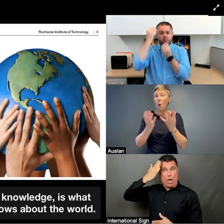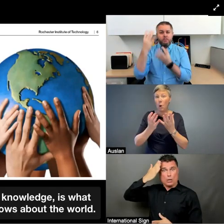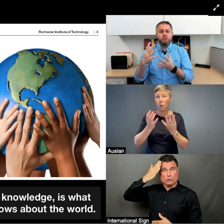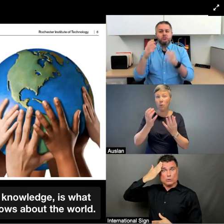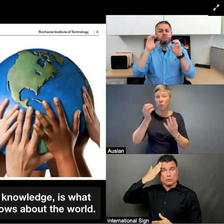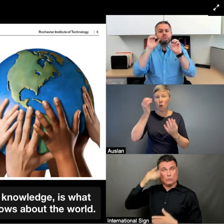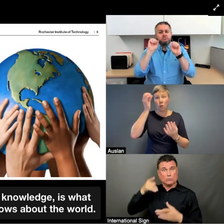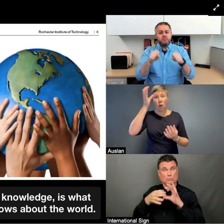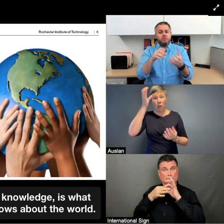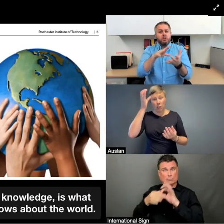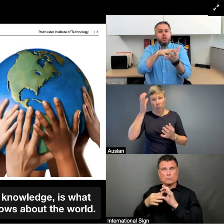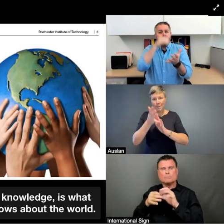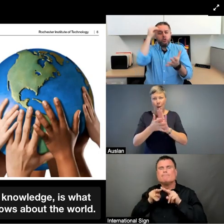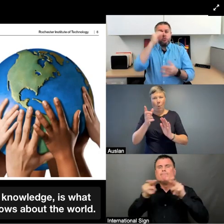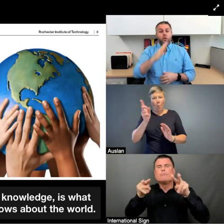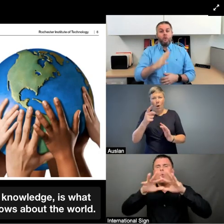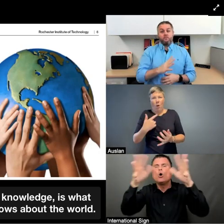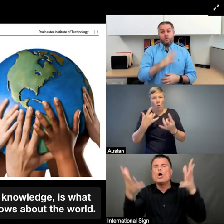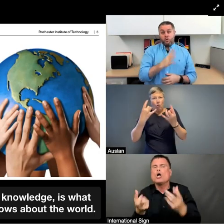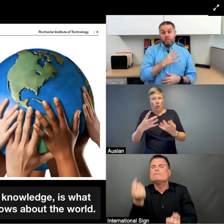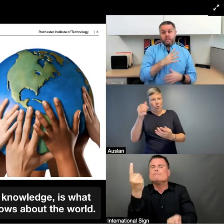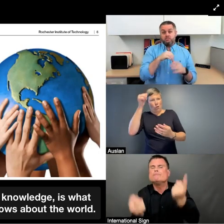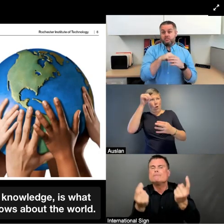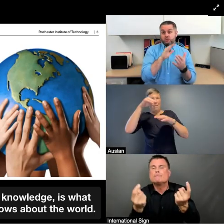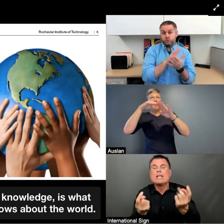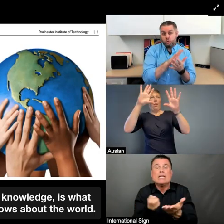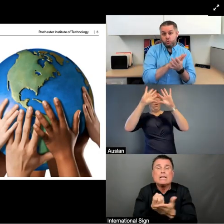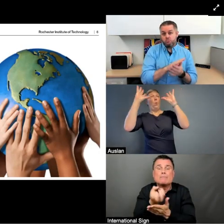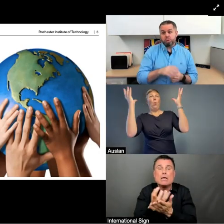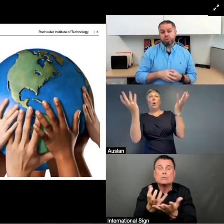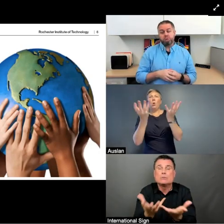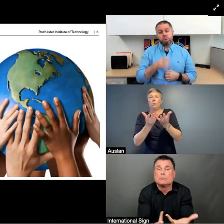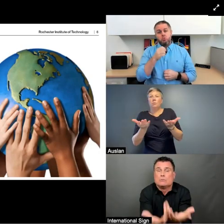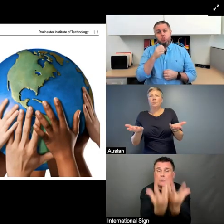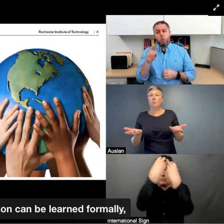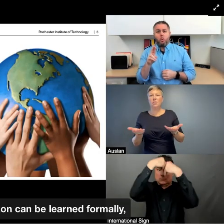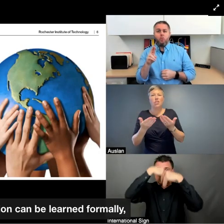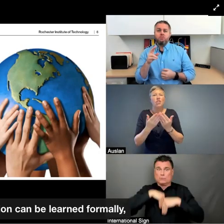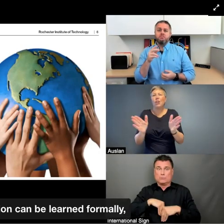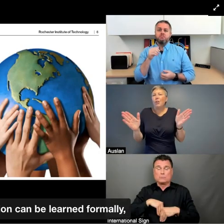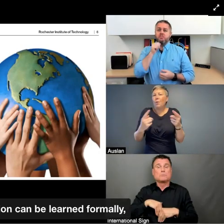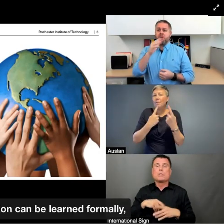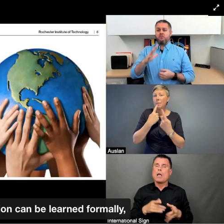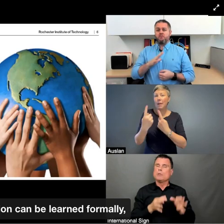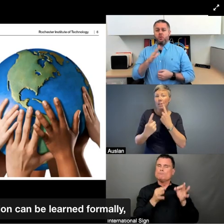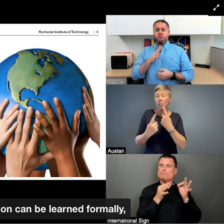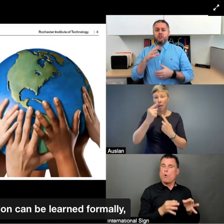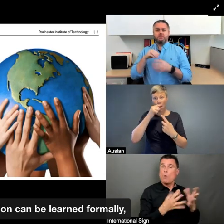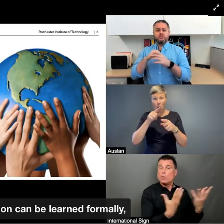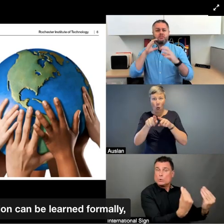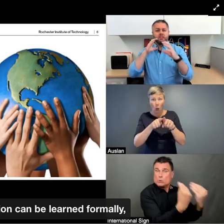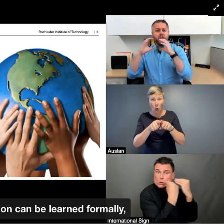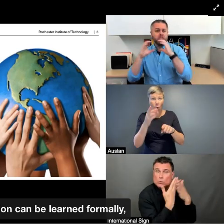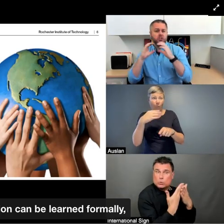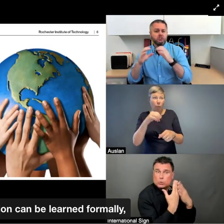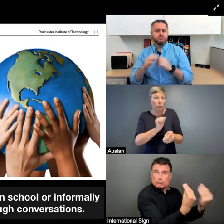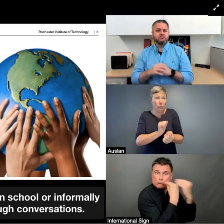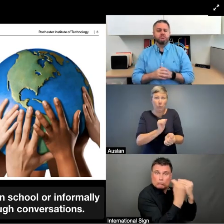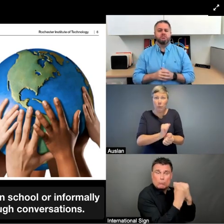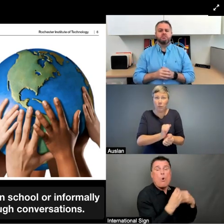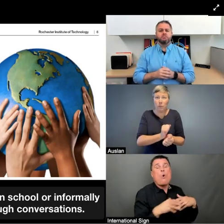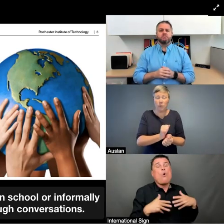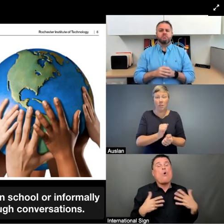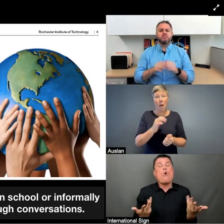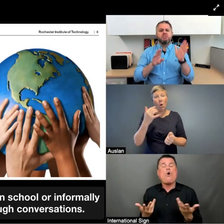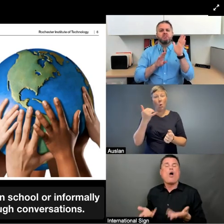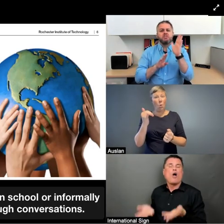World knowledge is what one knows about the world. This information can be learned formally, maybe